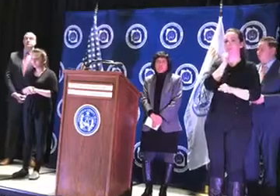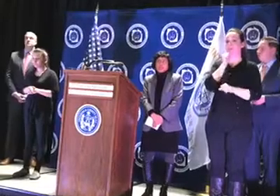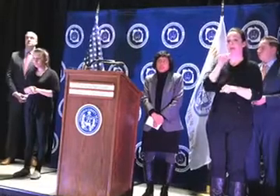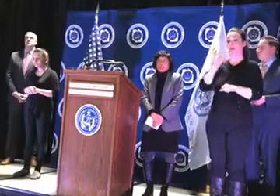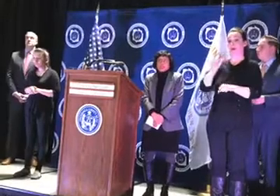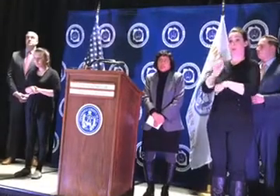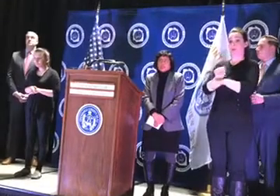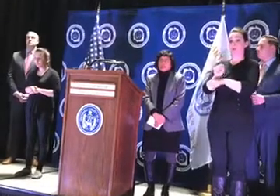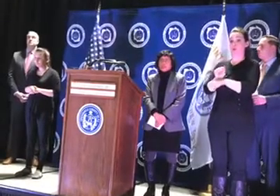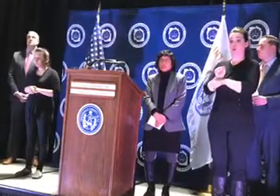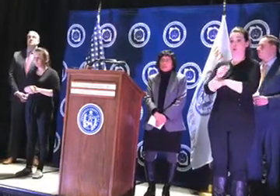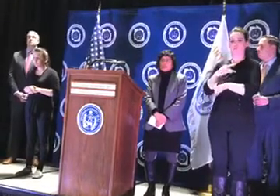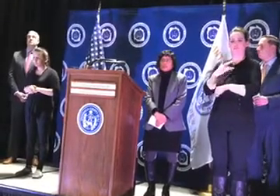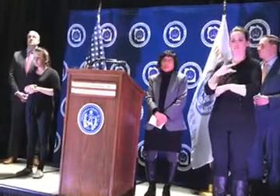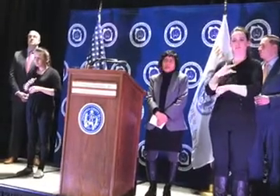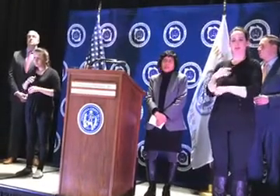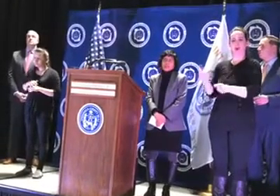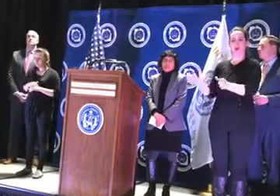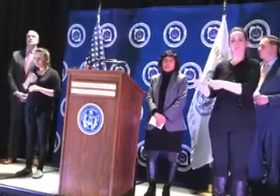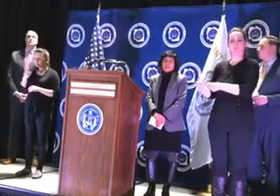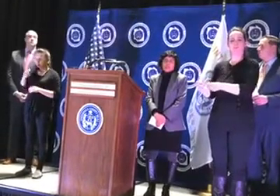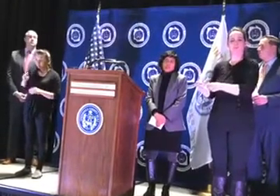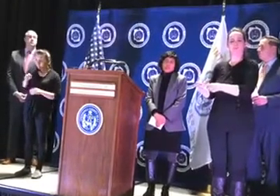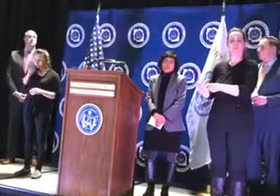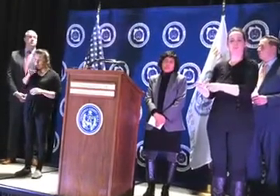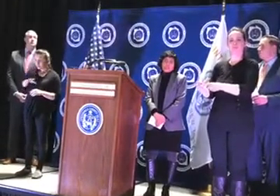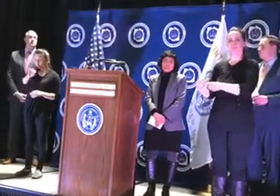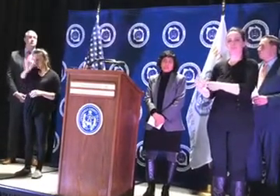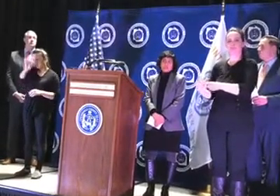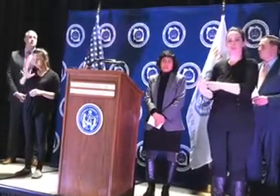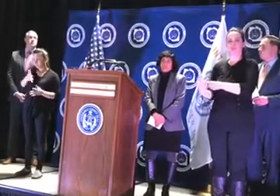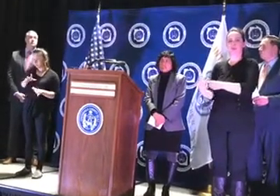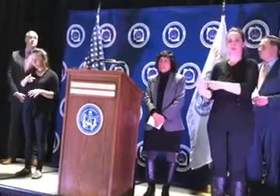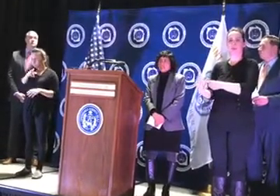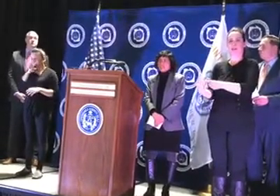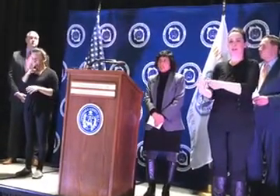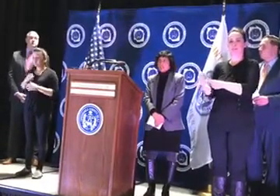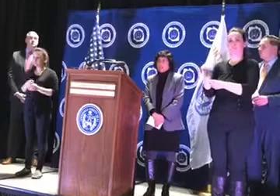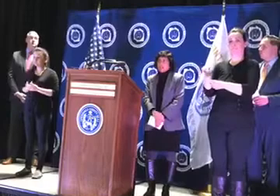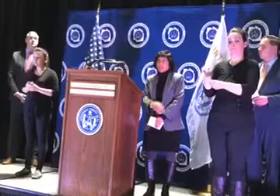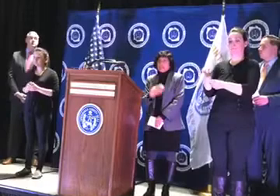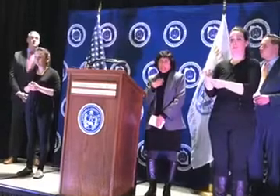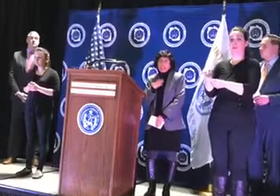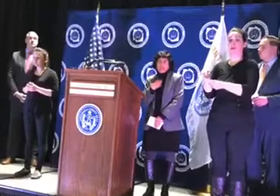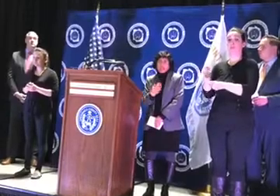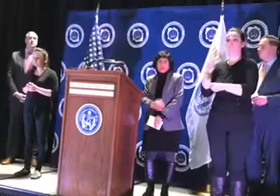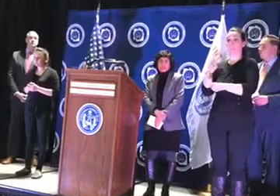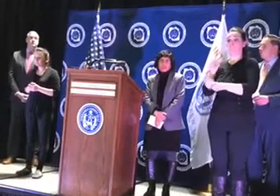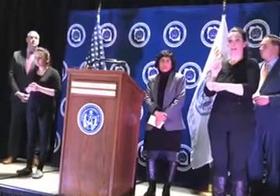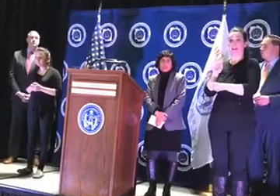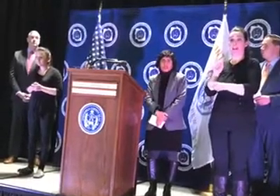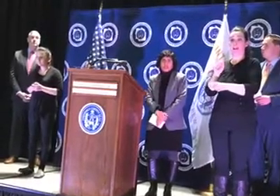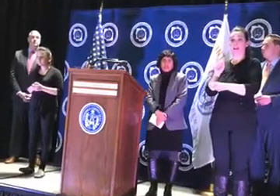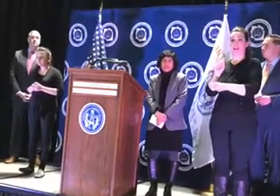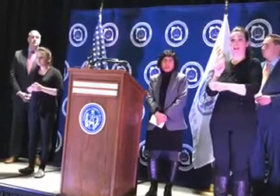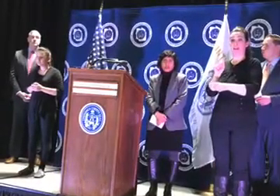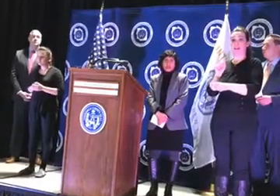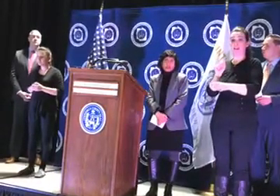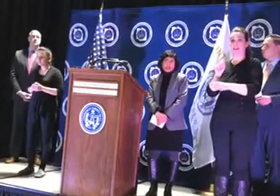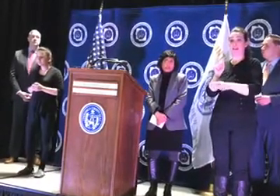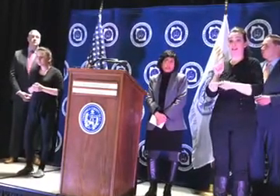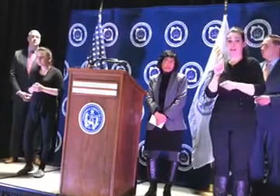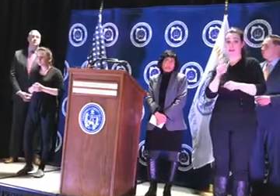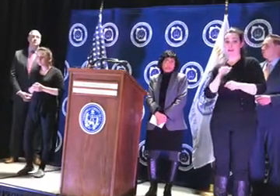community. At this point, we have connectivity with the VA, but there is nothing that I am aware at this point that there